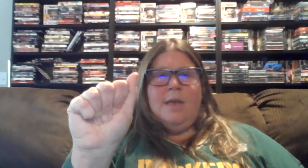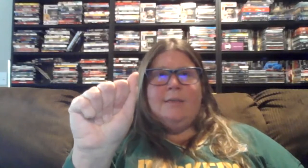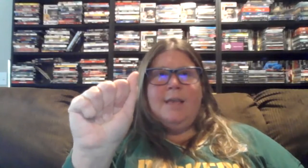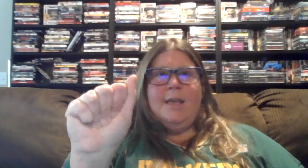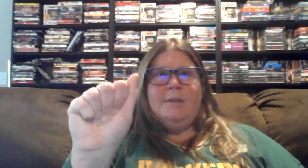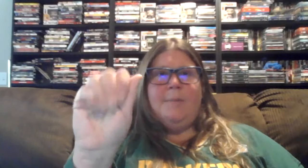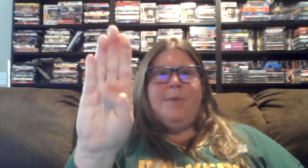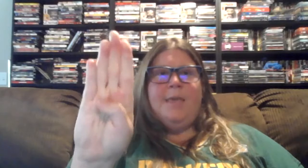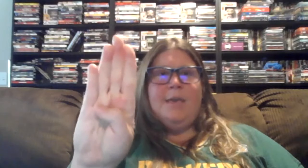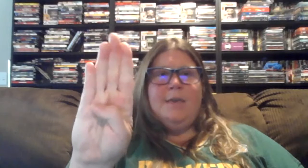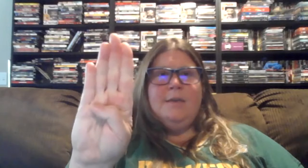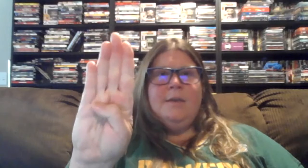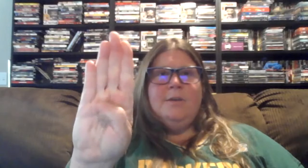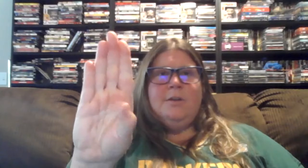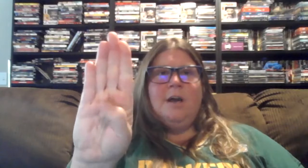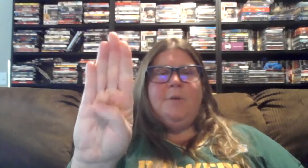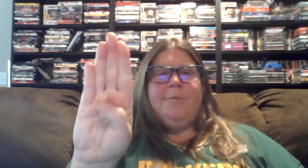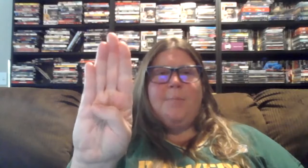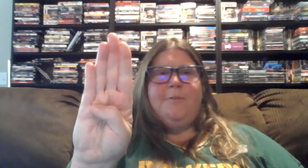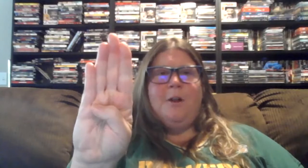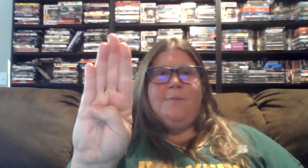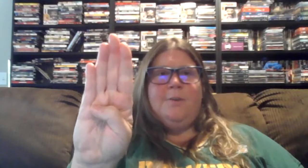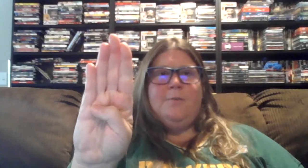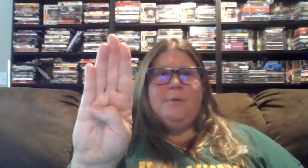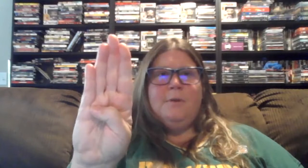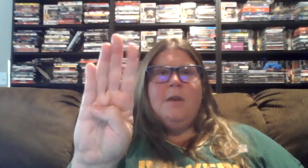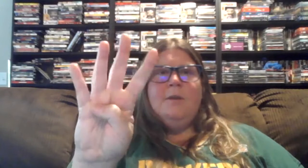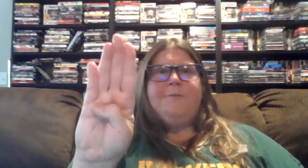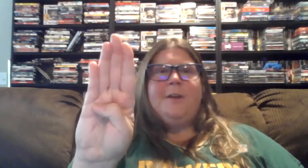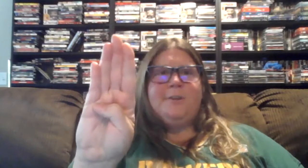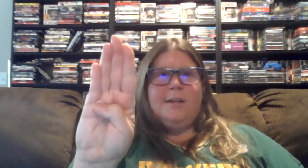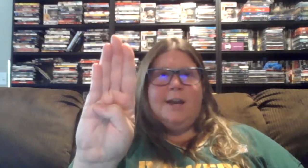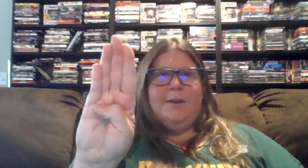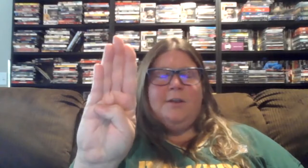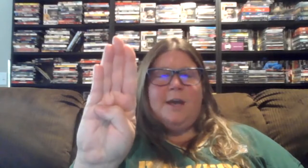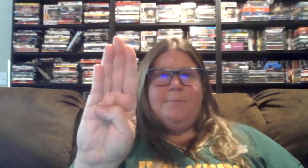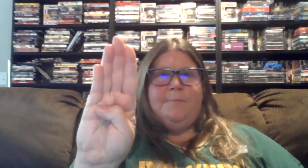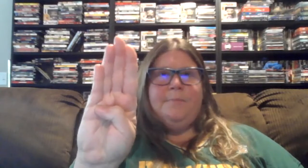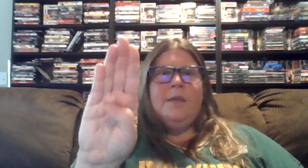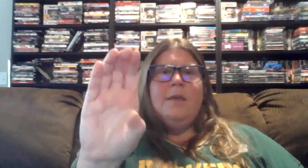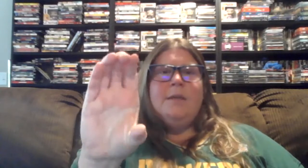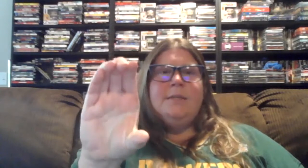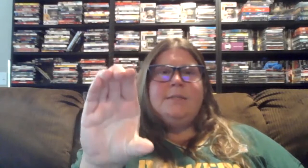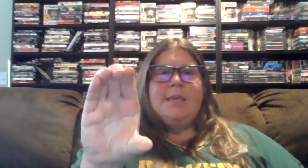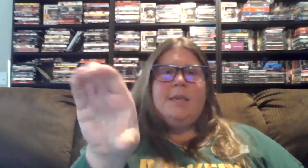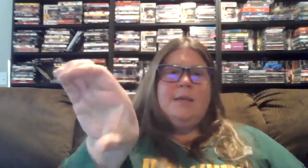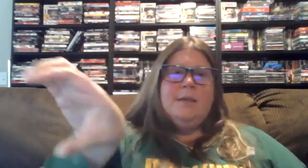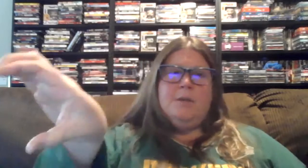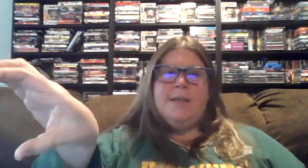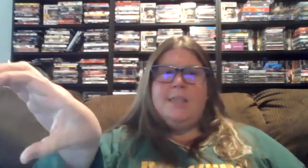is a hand. B, your thumb comes up in front of you. Your fingers are together. Yep. C, you're making the